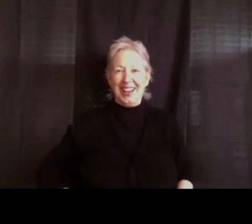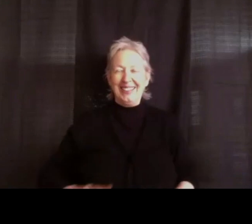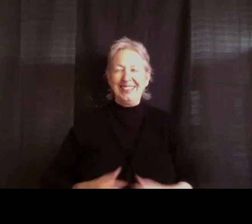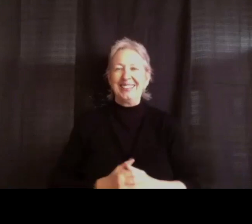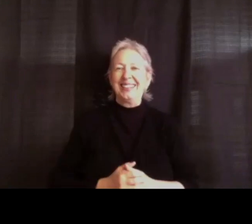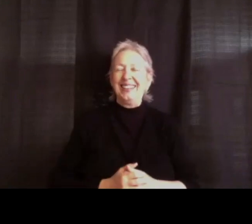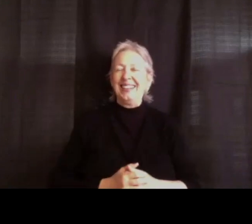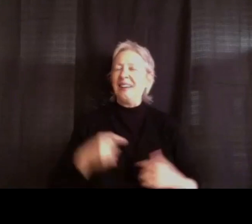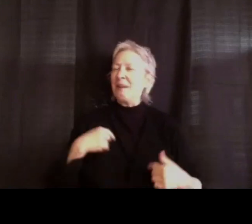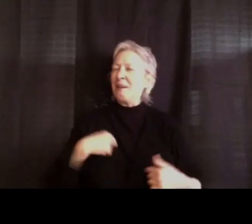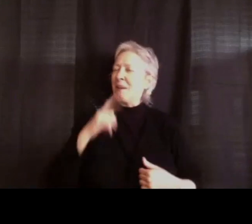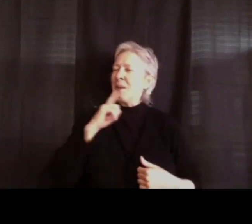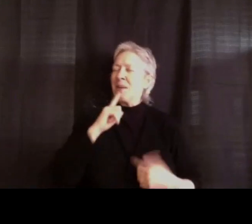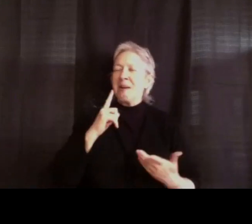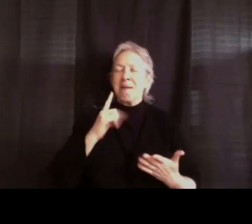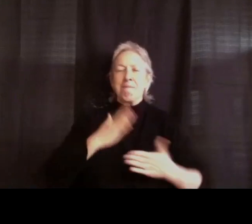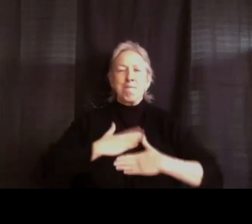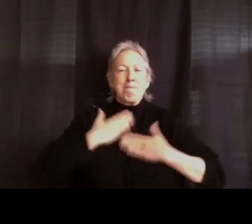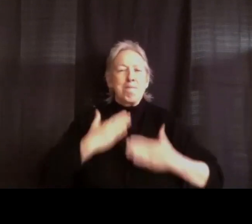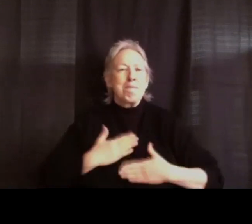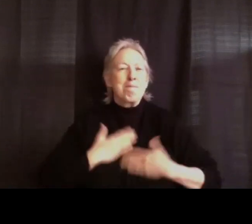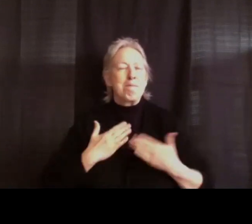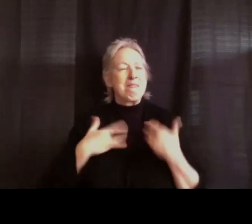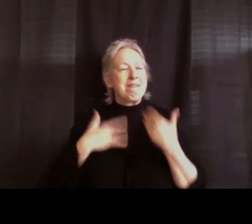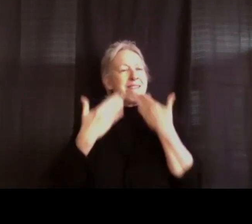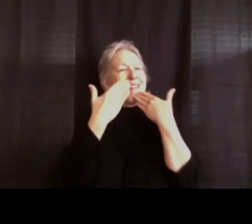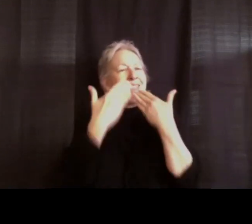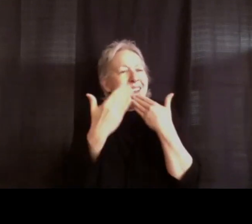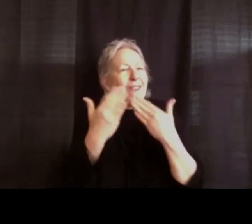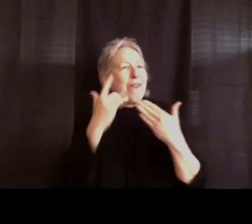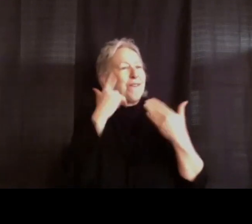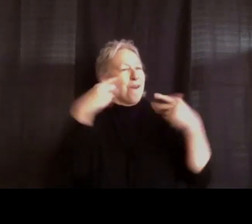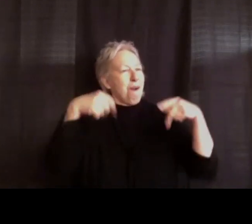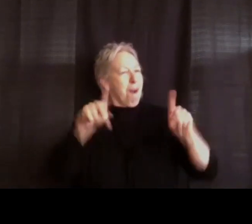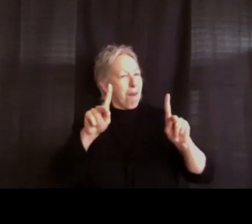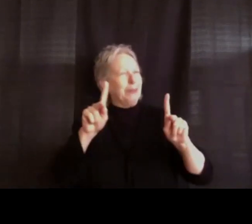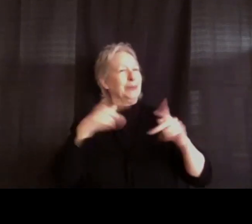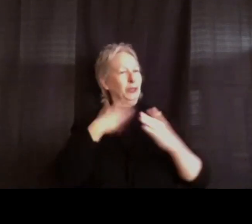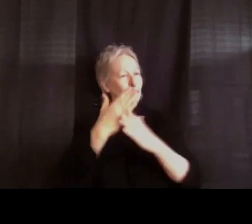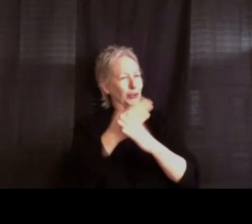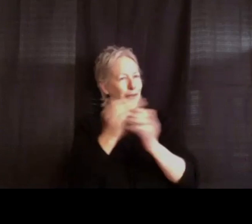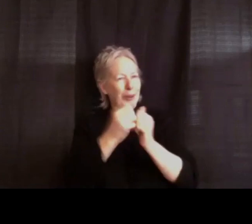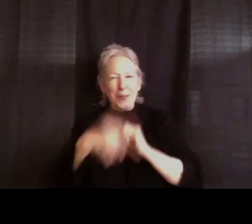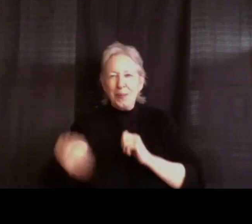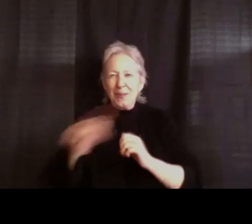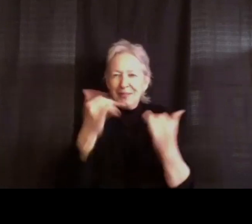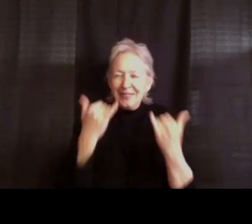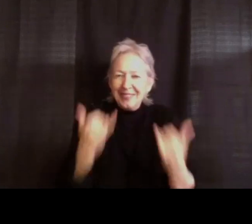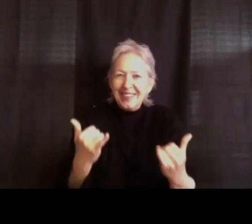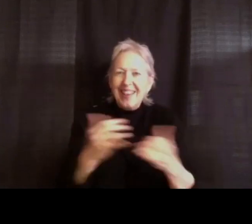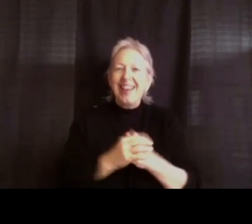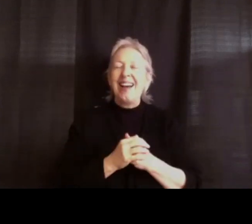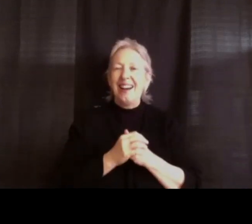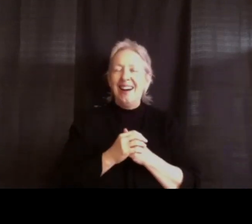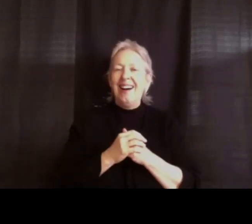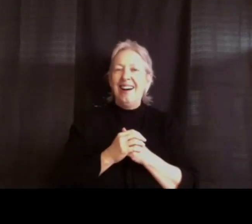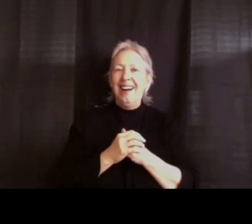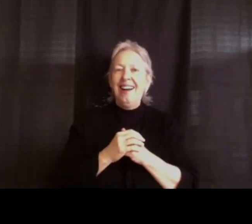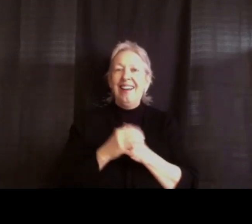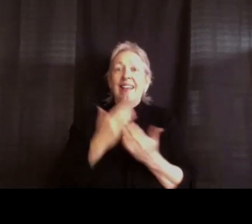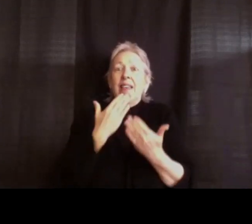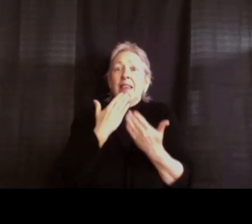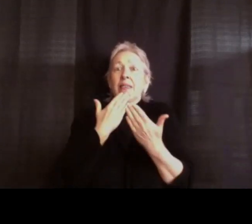so grateful for this chance to share God's word with you. Thank you for being present for this first